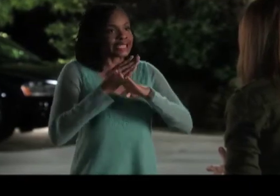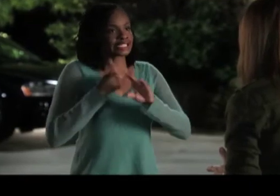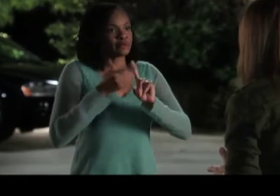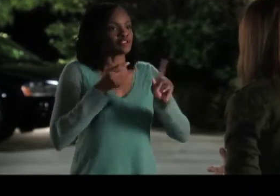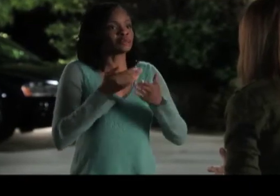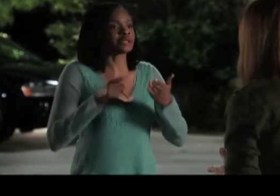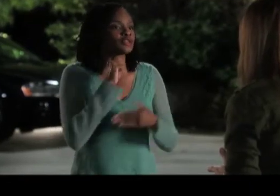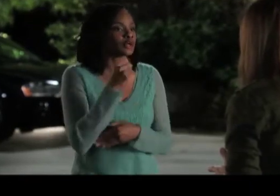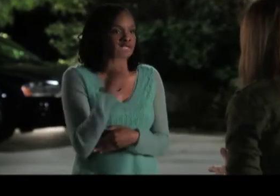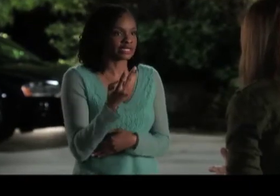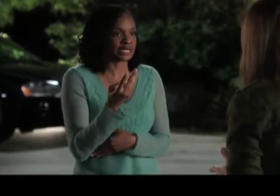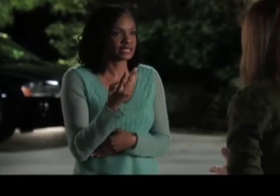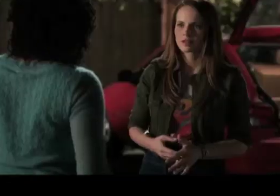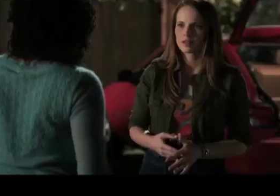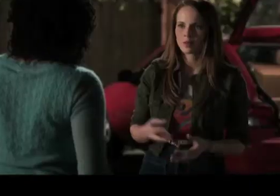me from stuff you don't see. Like what?